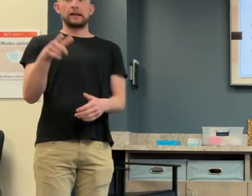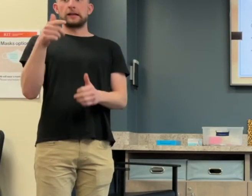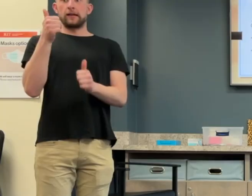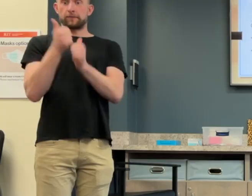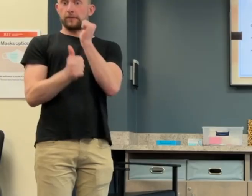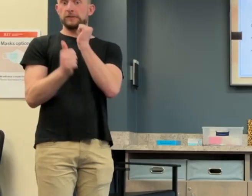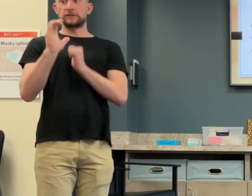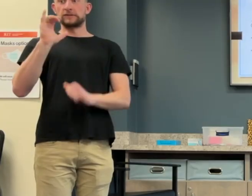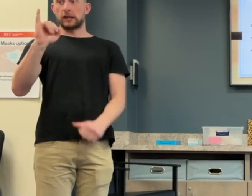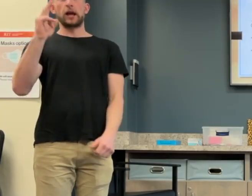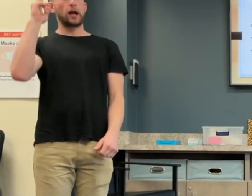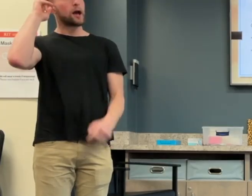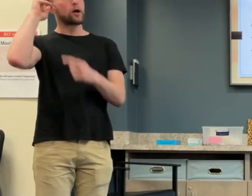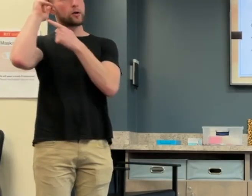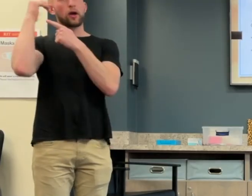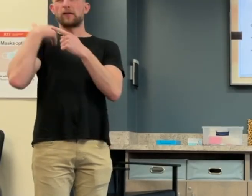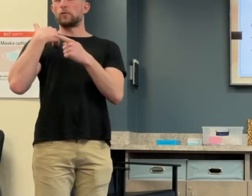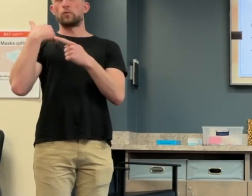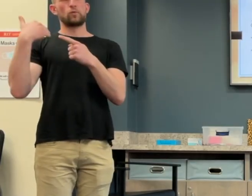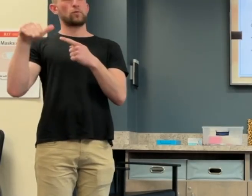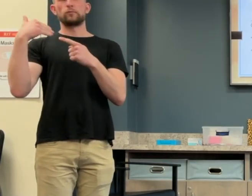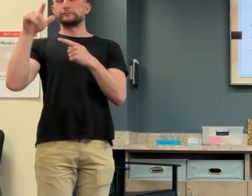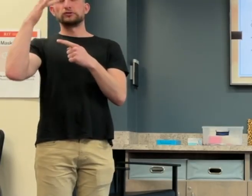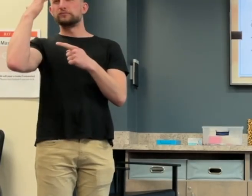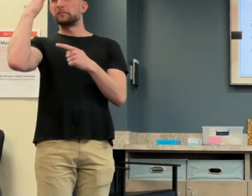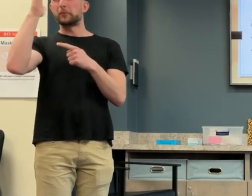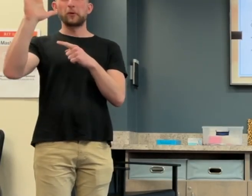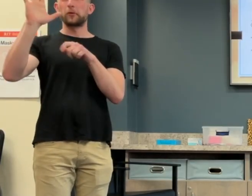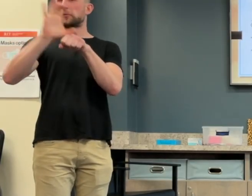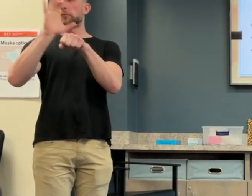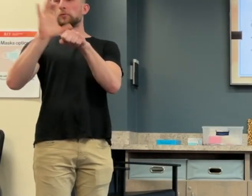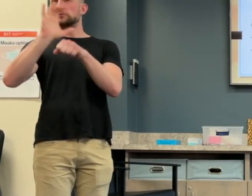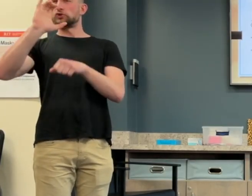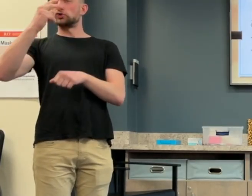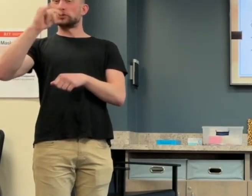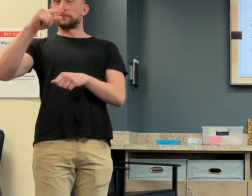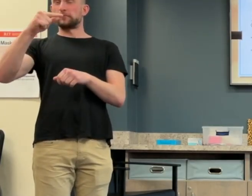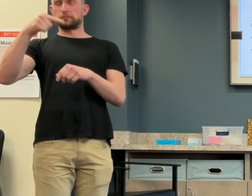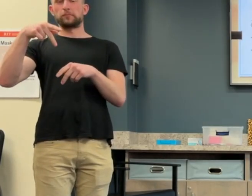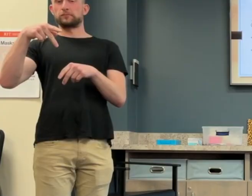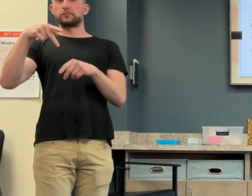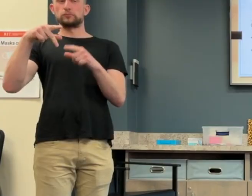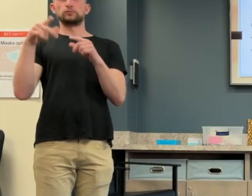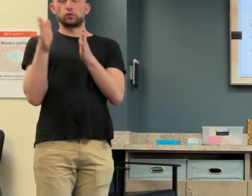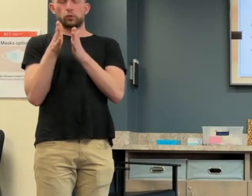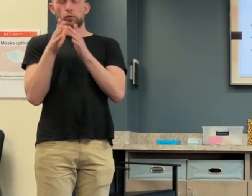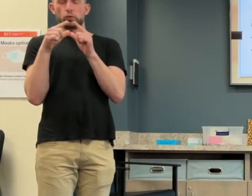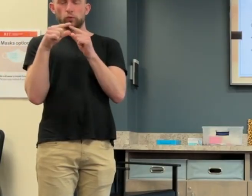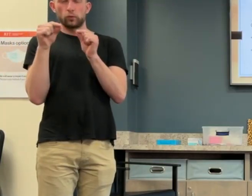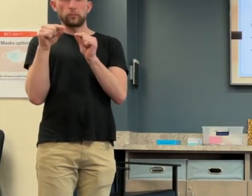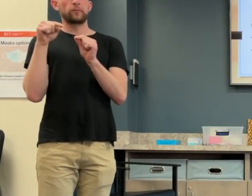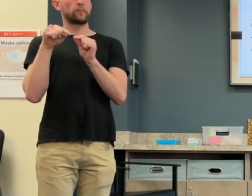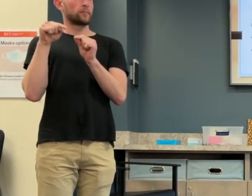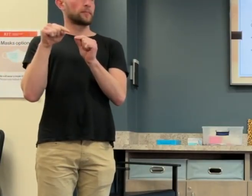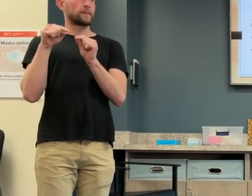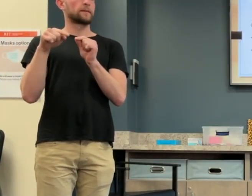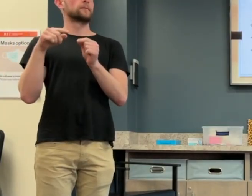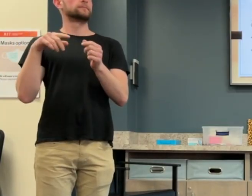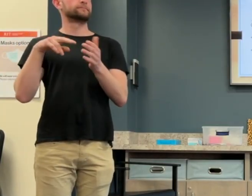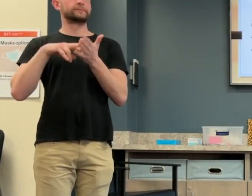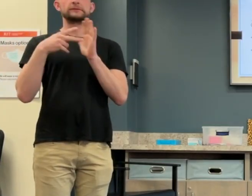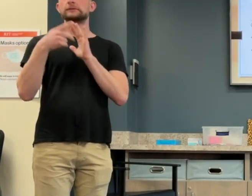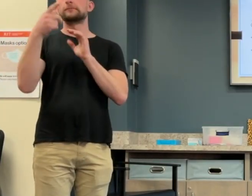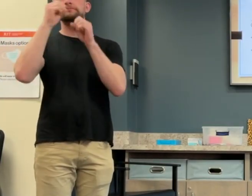them. So what will happen, let's say I was wearing a cochlear implant in this environment. There's one